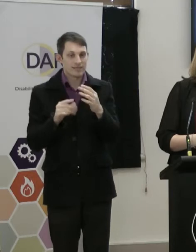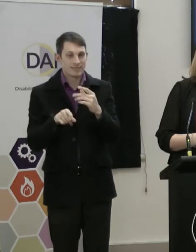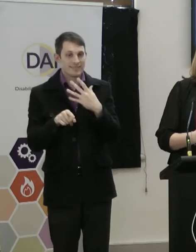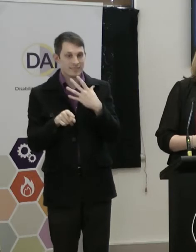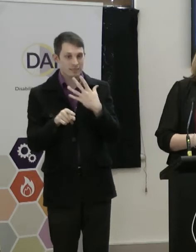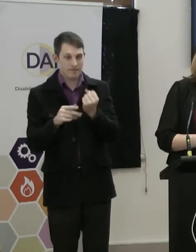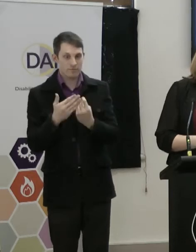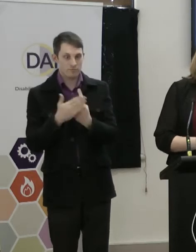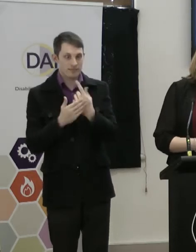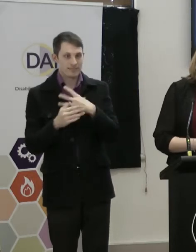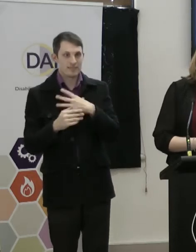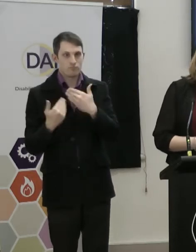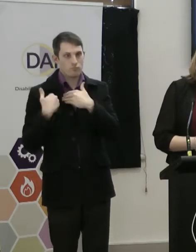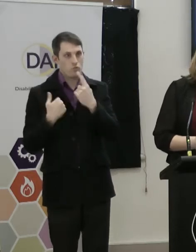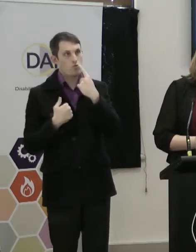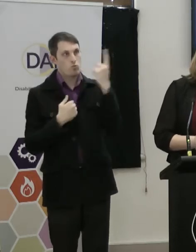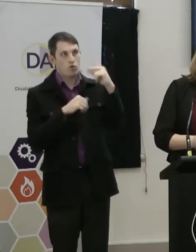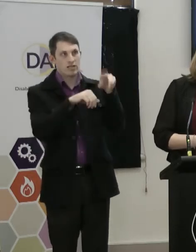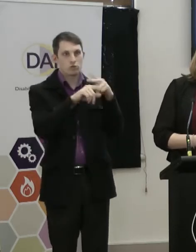these events to multiple people.